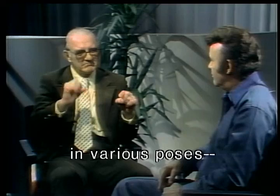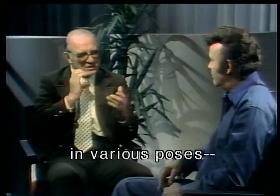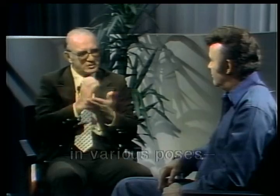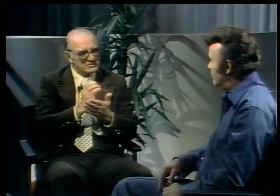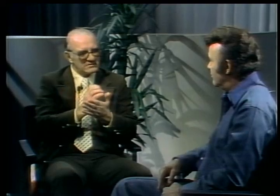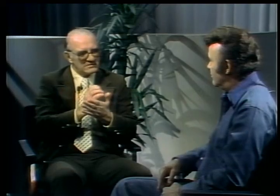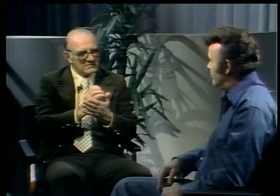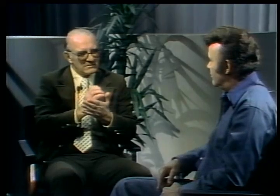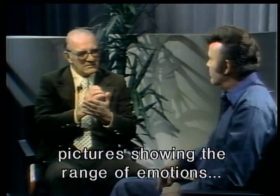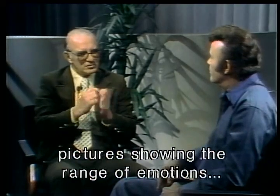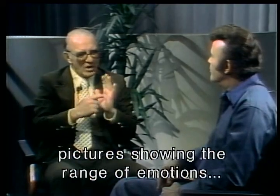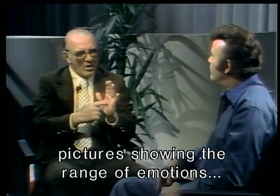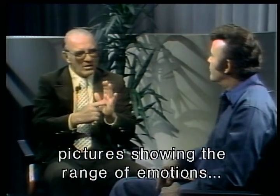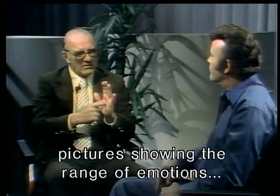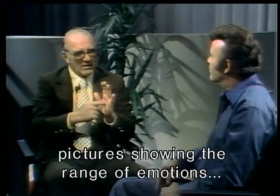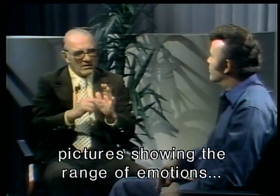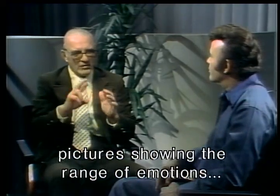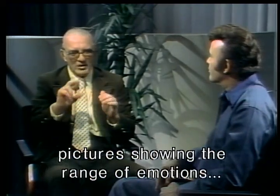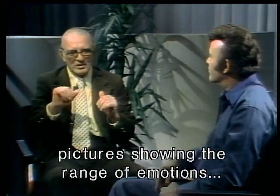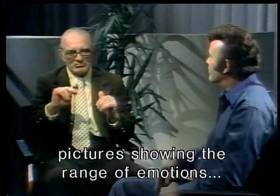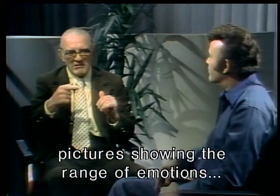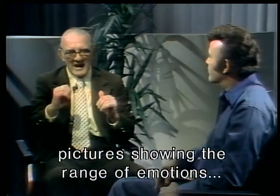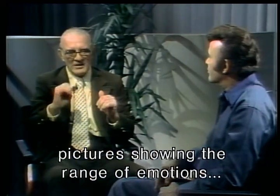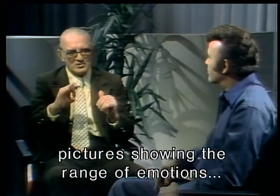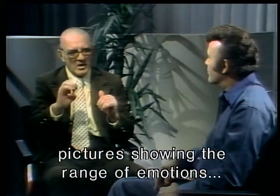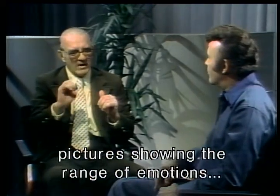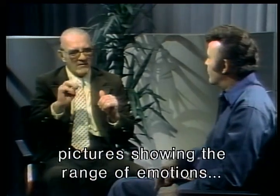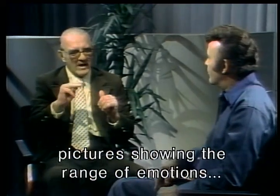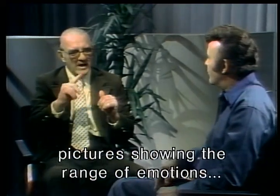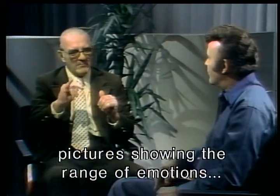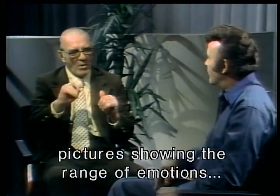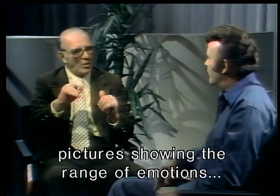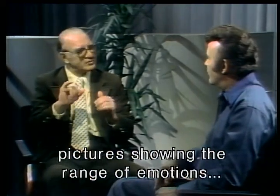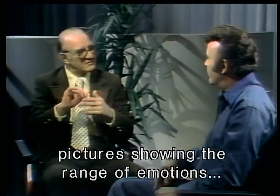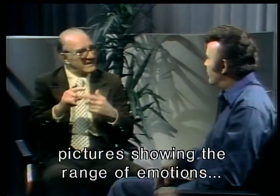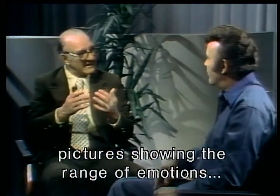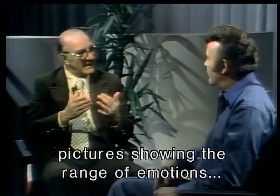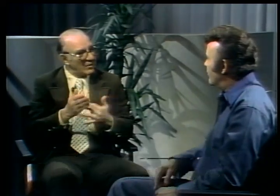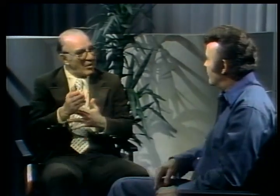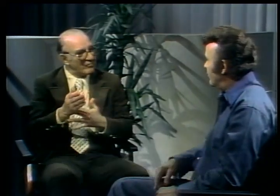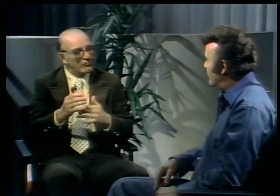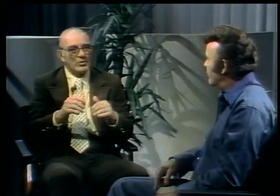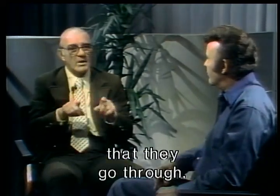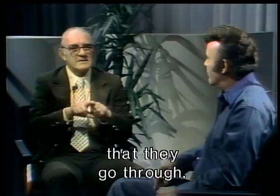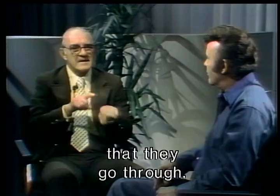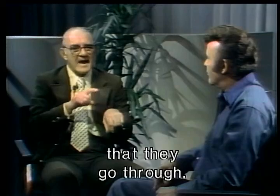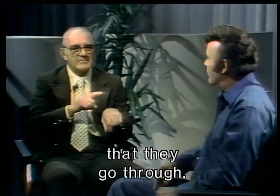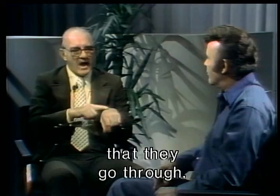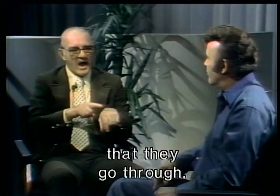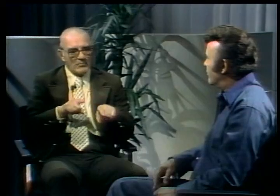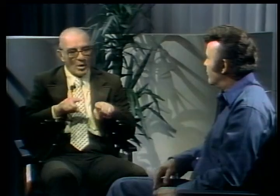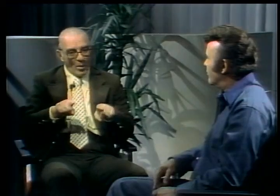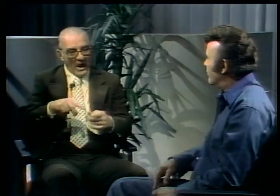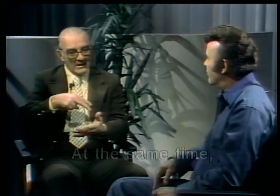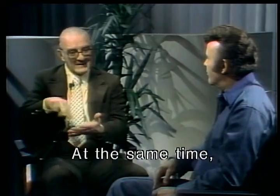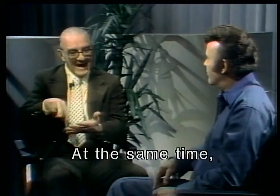pictures, showing the range of emotions that they go through. Same time, while